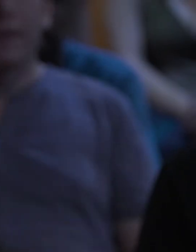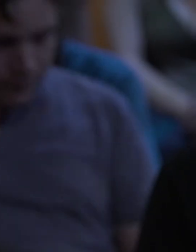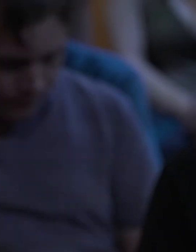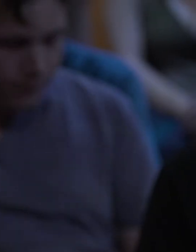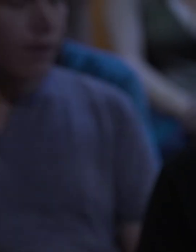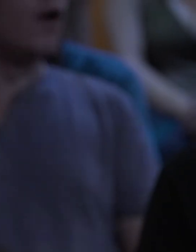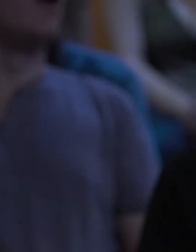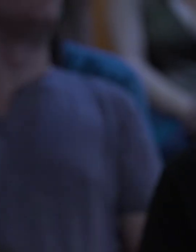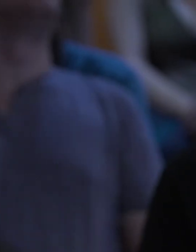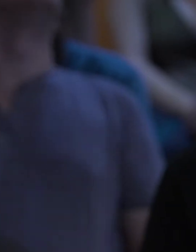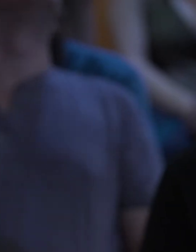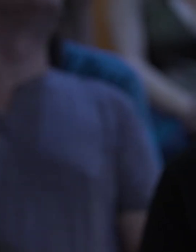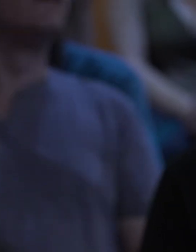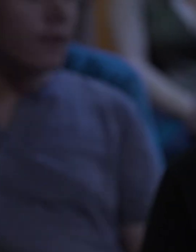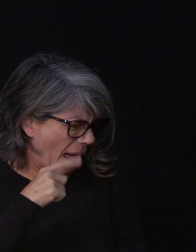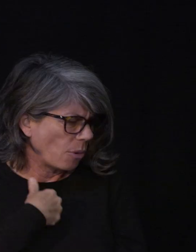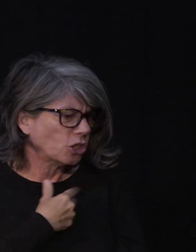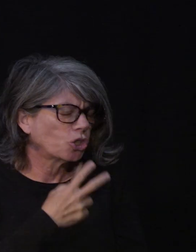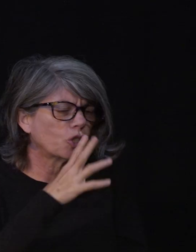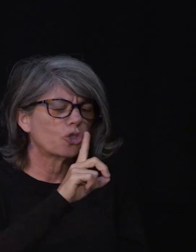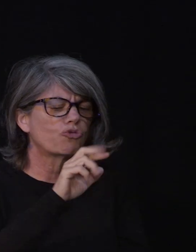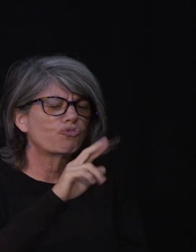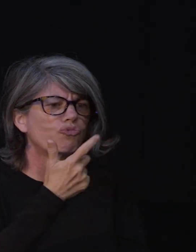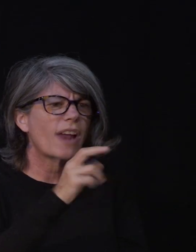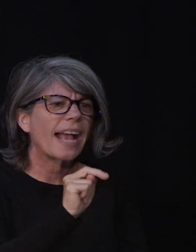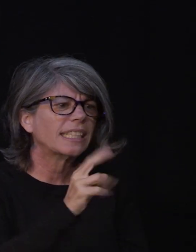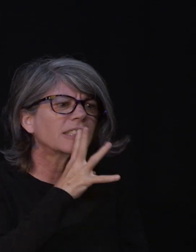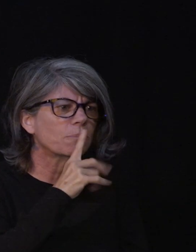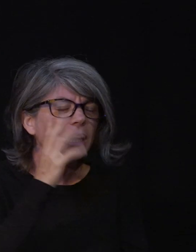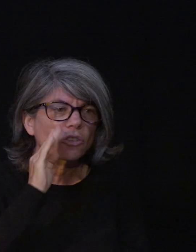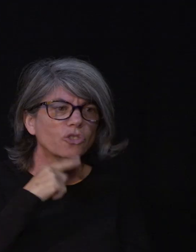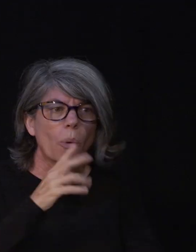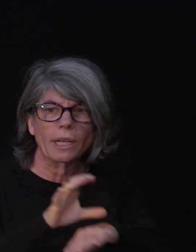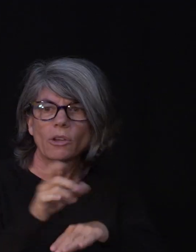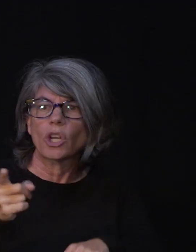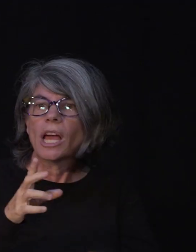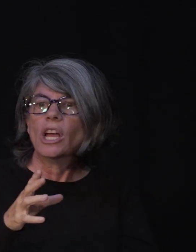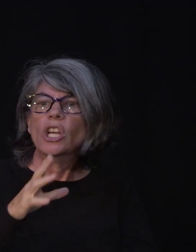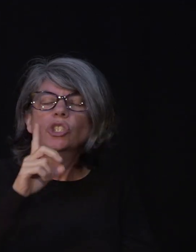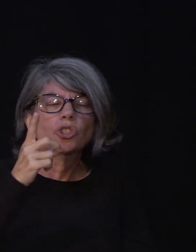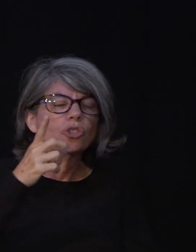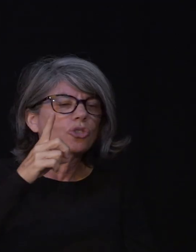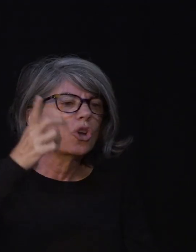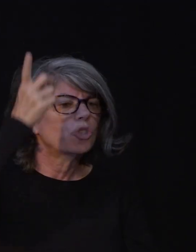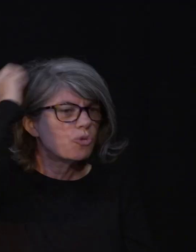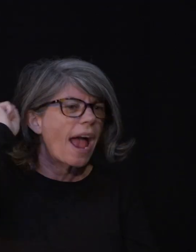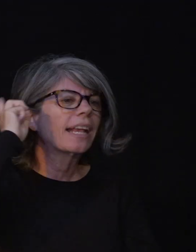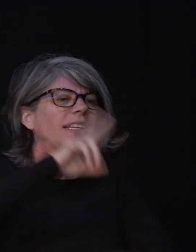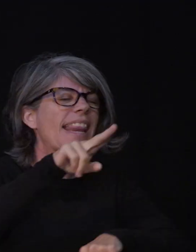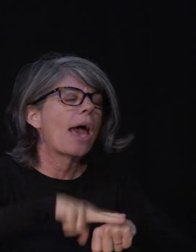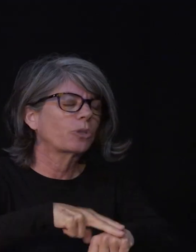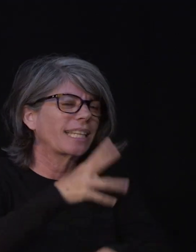voice, blah, blah. We called it was Dragon Speak was the name of the thing that you put. Dragon Naturally Speaking. Dragon